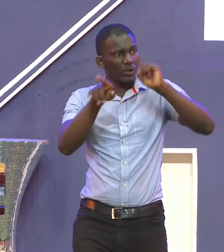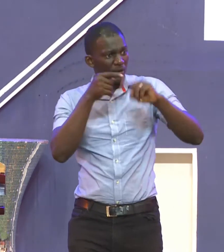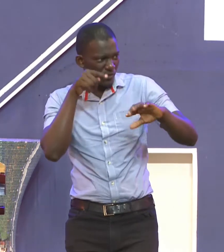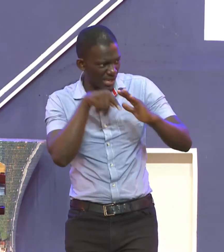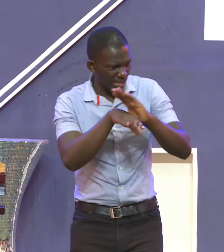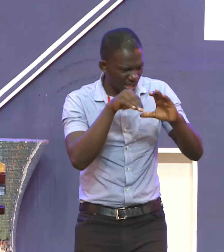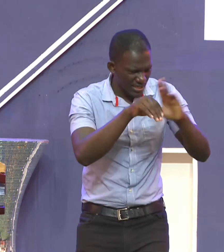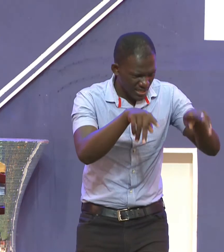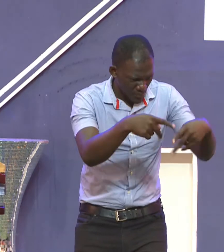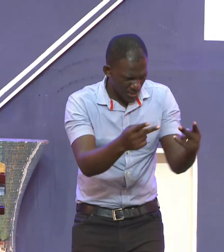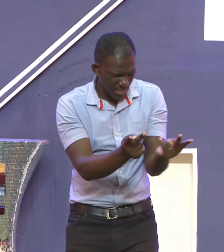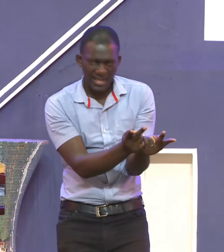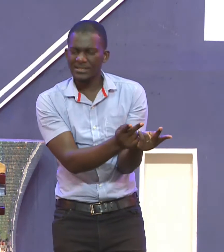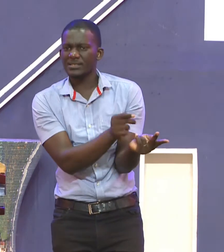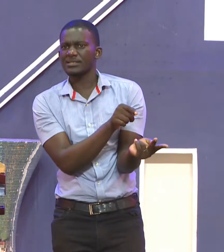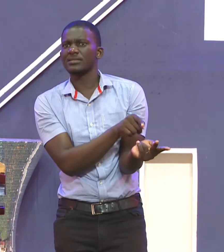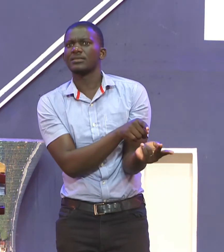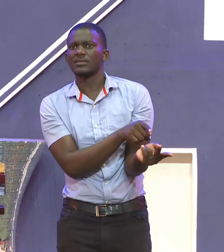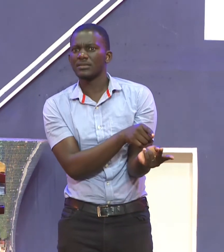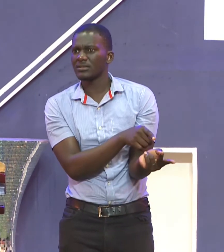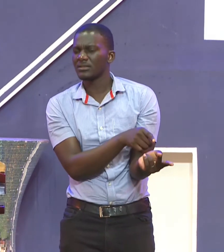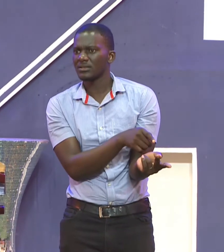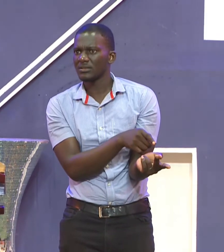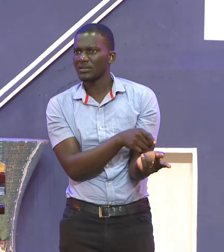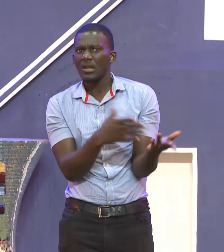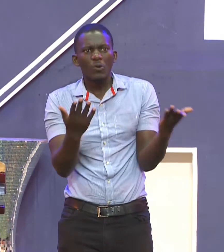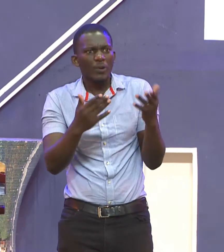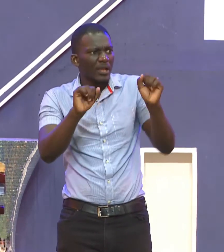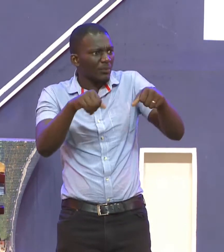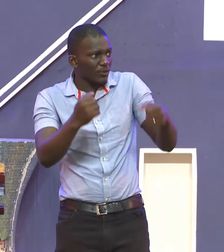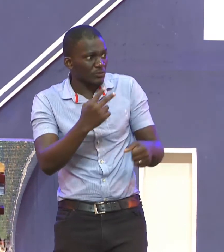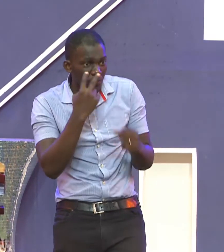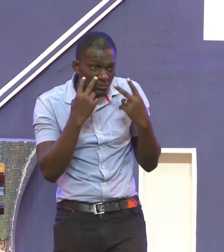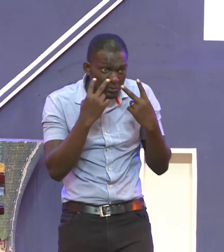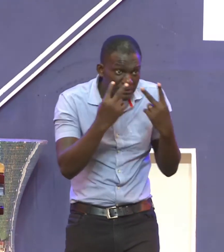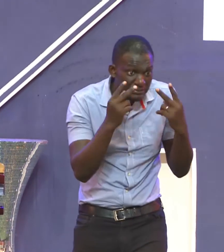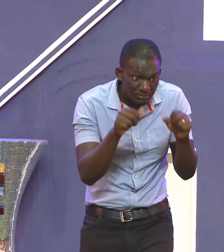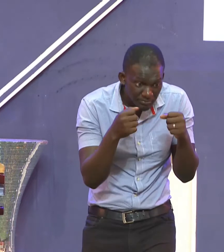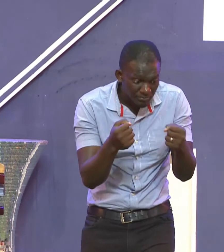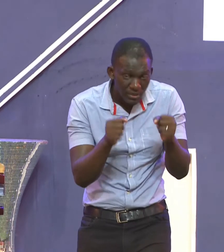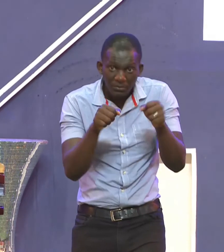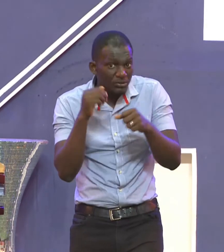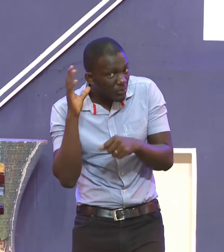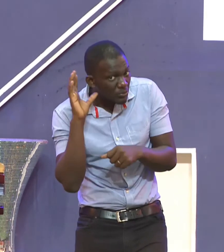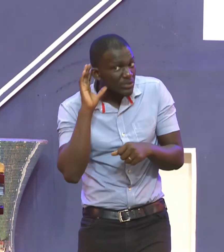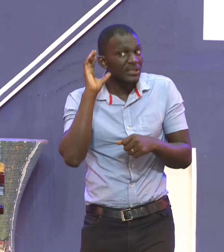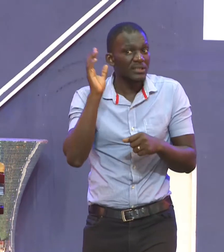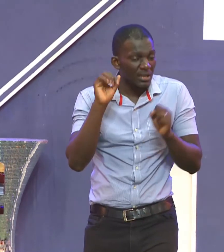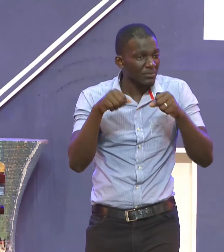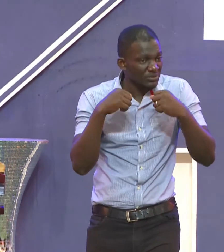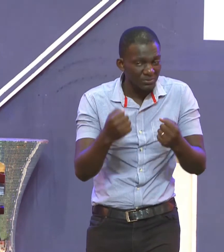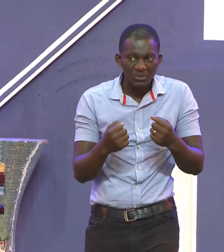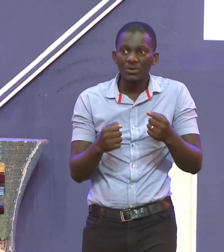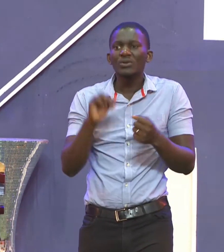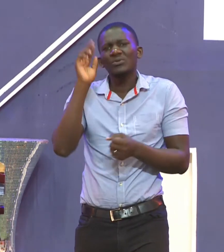kifo. We suffer because we have entered into a place wetutasobola kulaba, where we cannot see, tetusobola kuulira, we cannot hear.